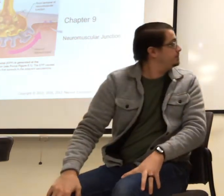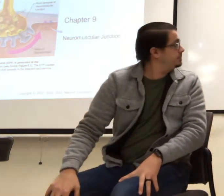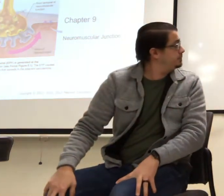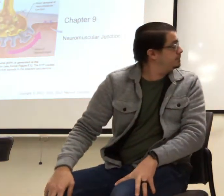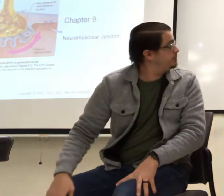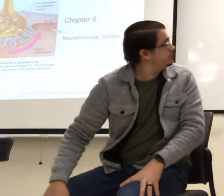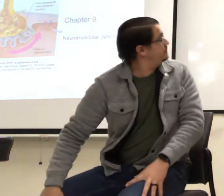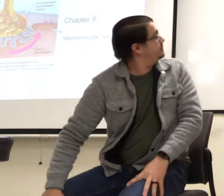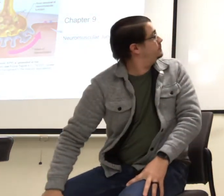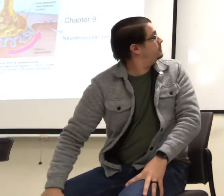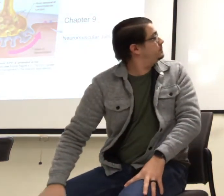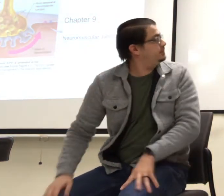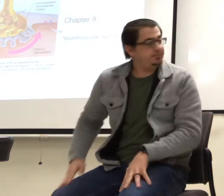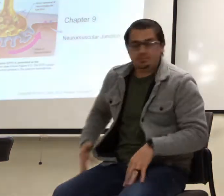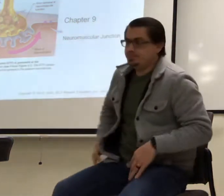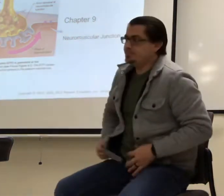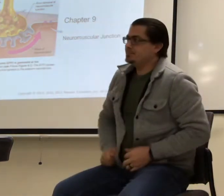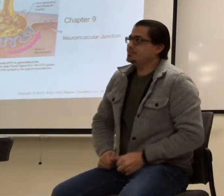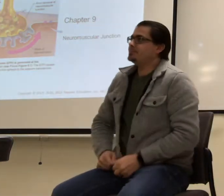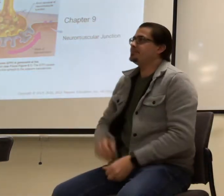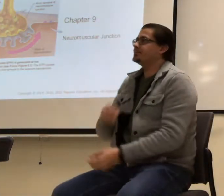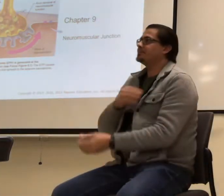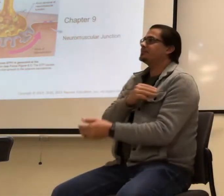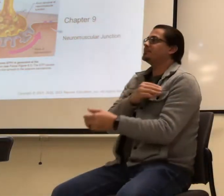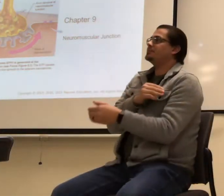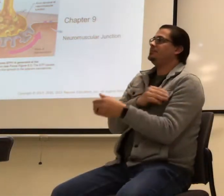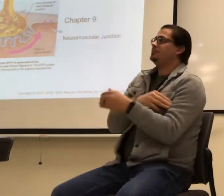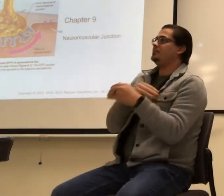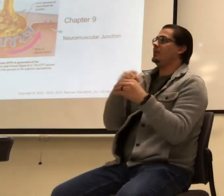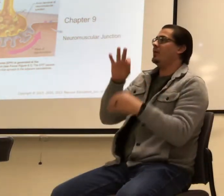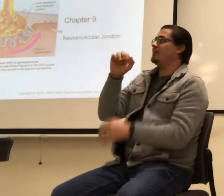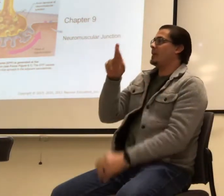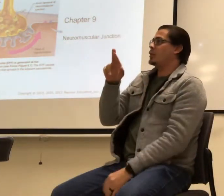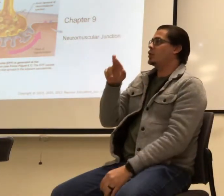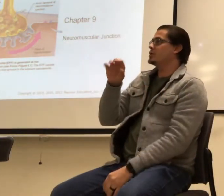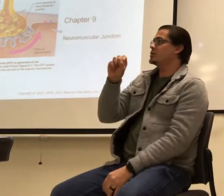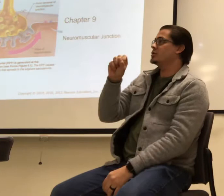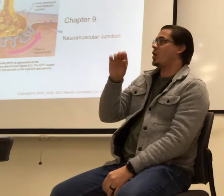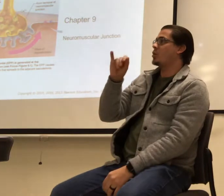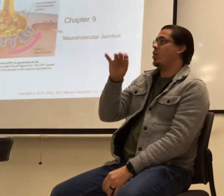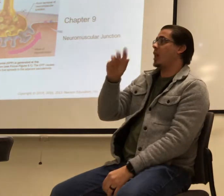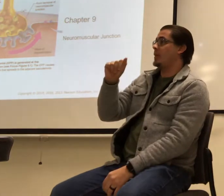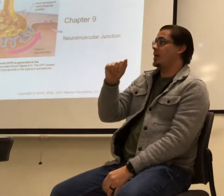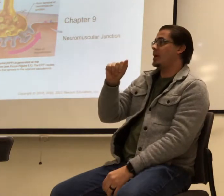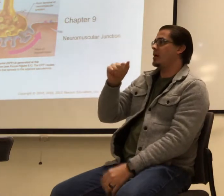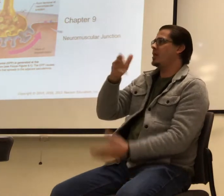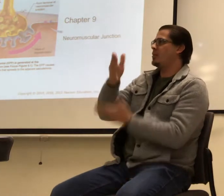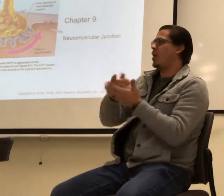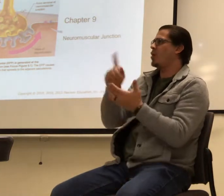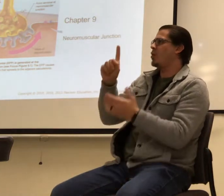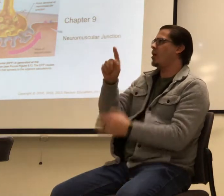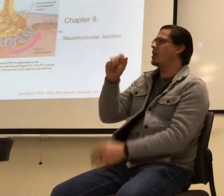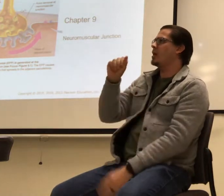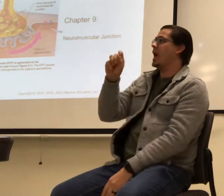as we studied before the break, is a sarcolemma. And the part where the axon terminal